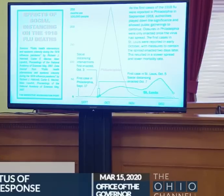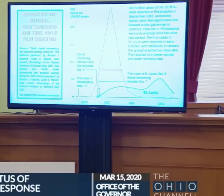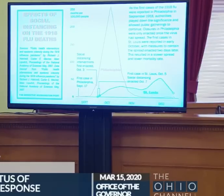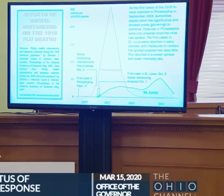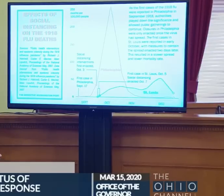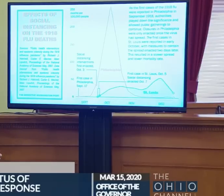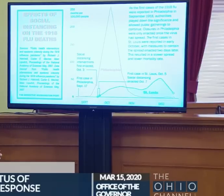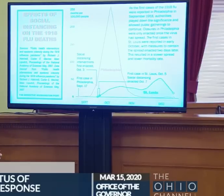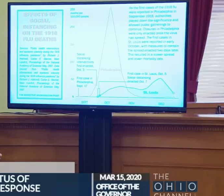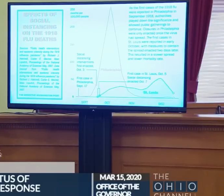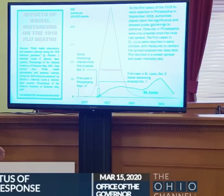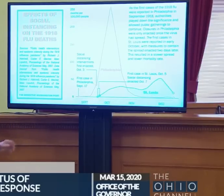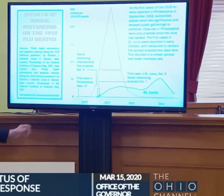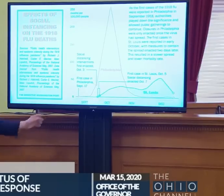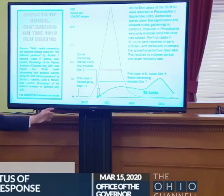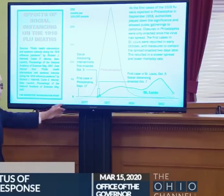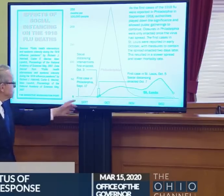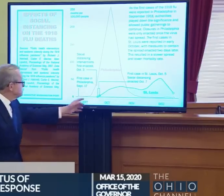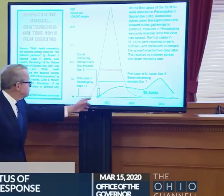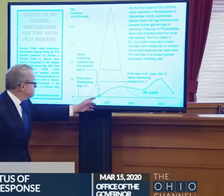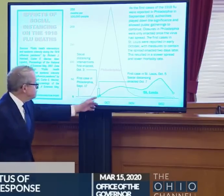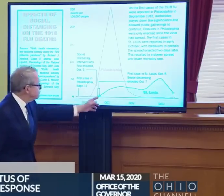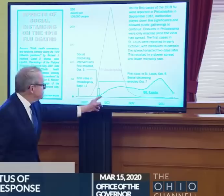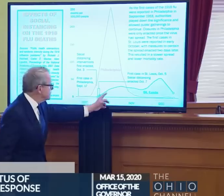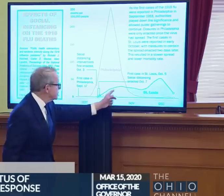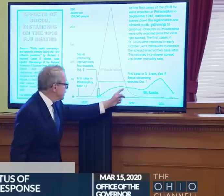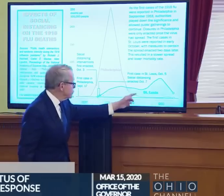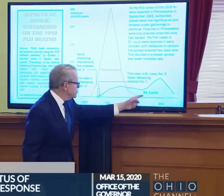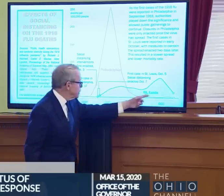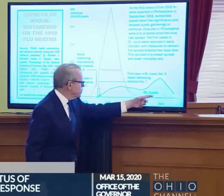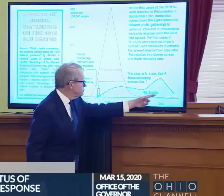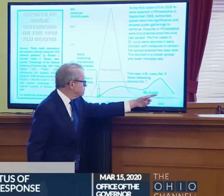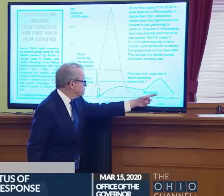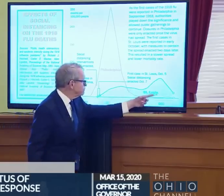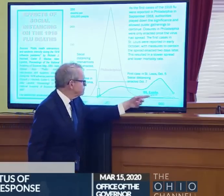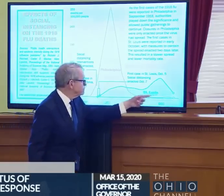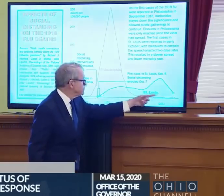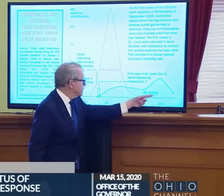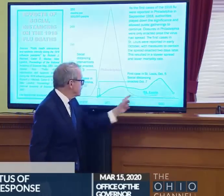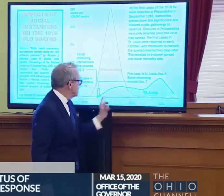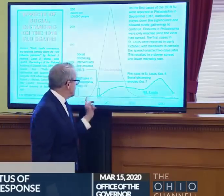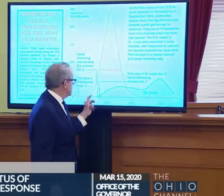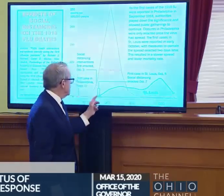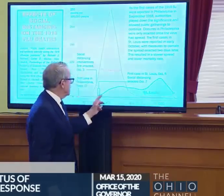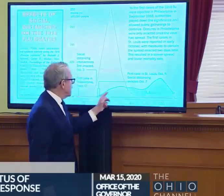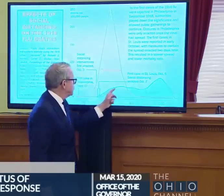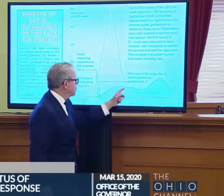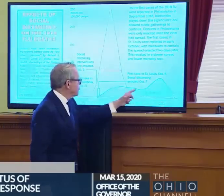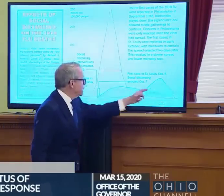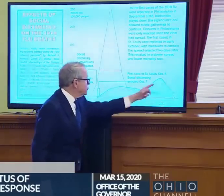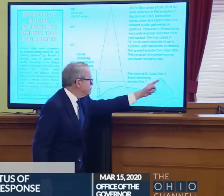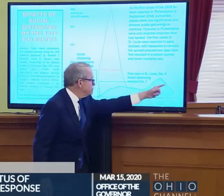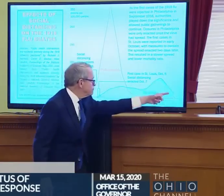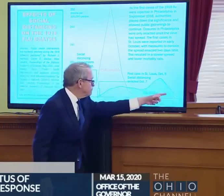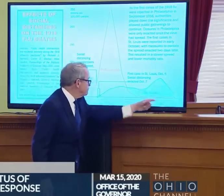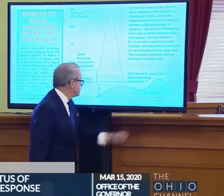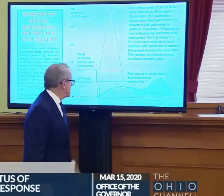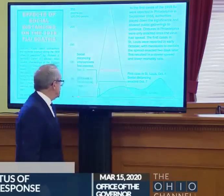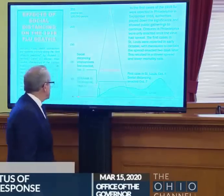The chart shows St. Louis. This is St. Louis here, and how it progressed.